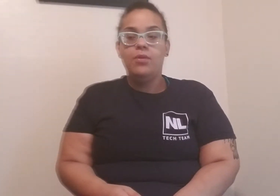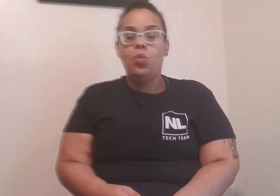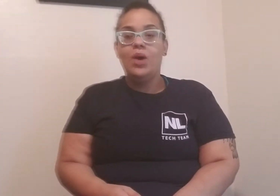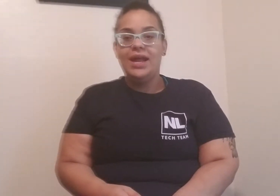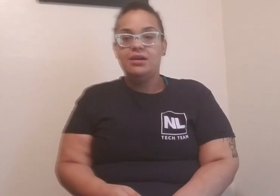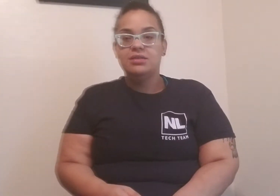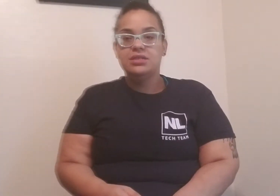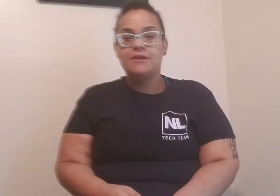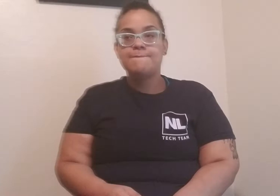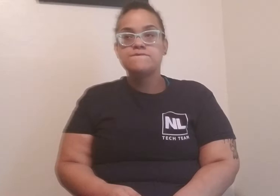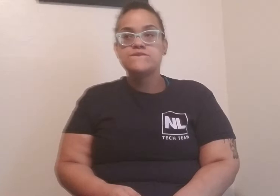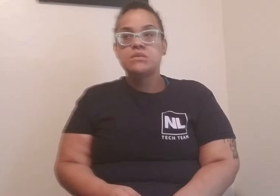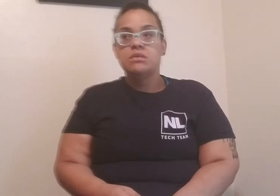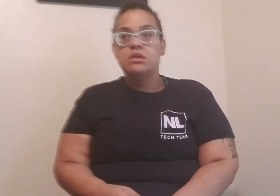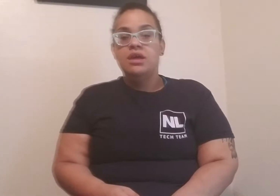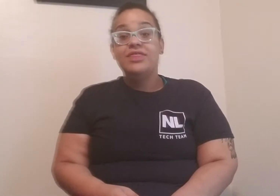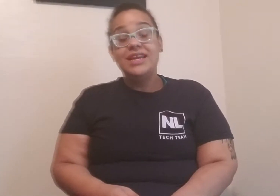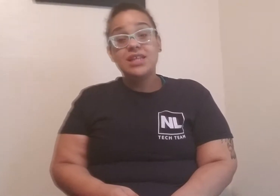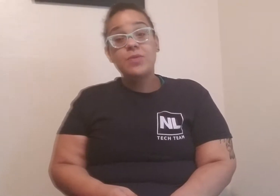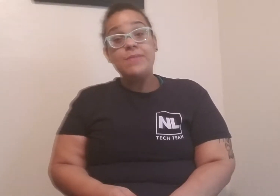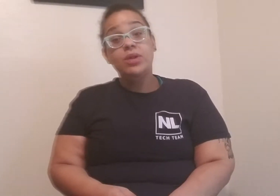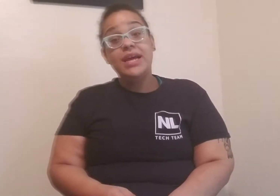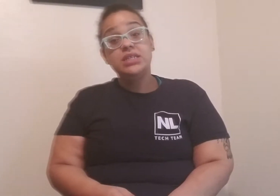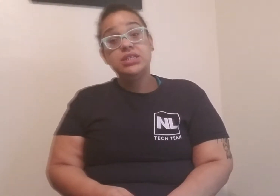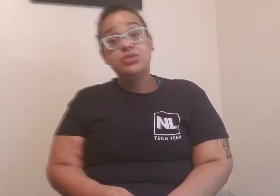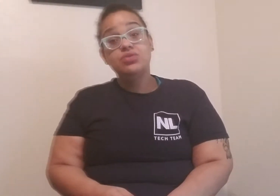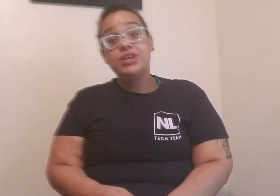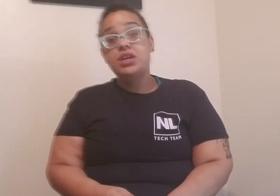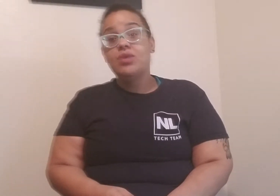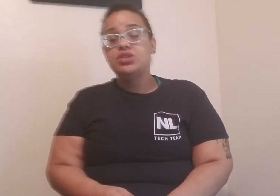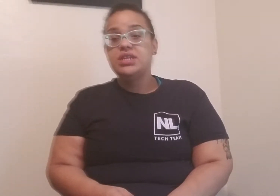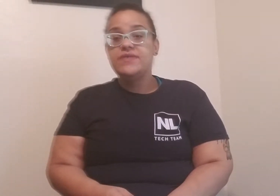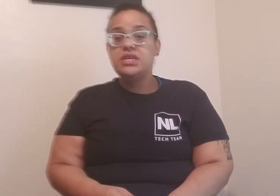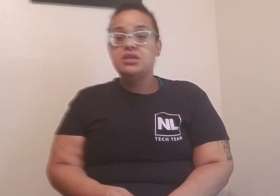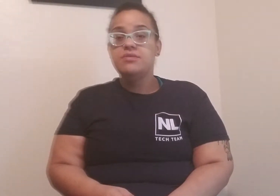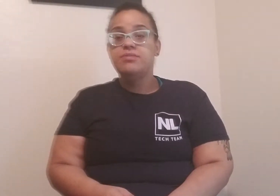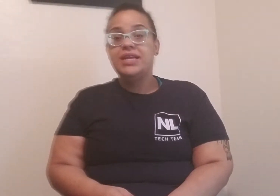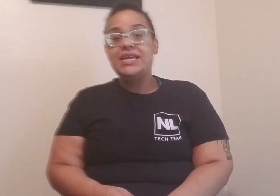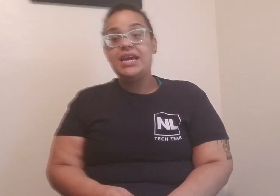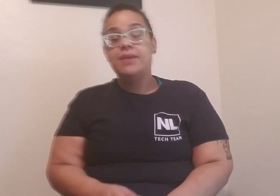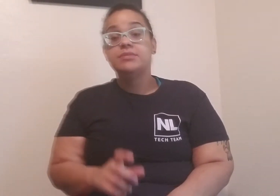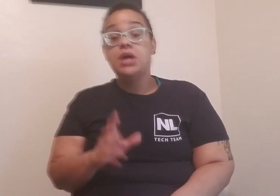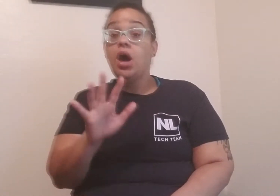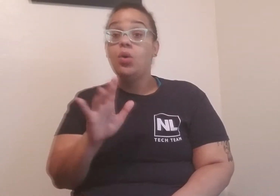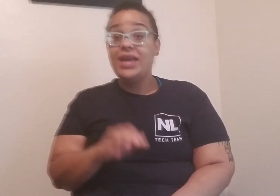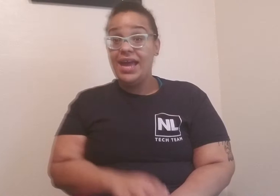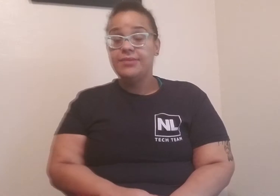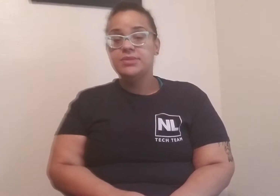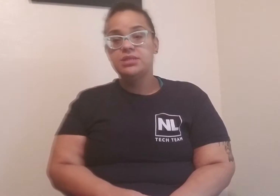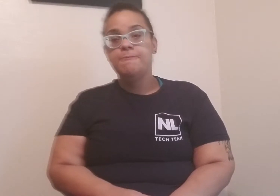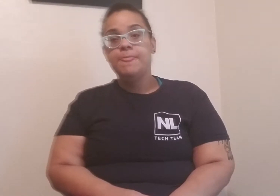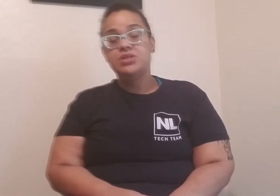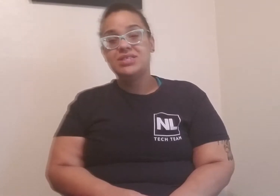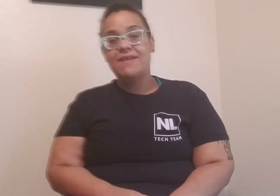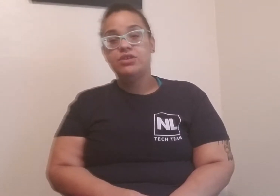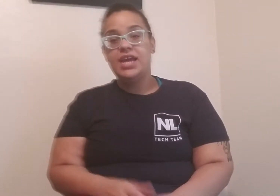what else? Things other people like to do: read, watch TV, play games. Oh, games. So the sign for game